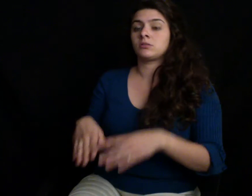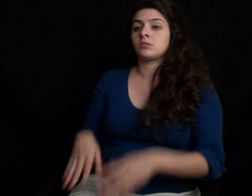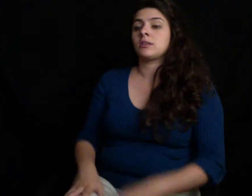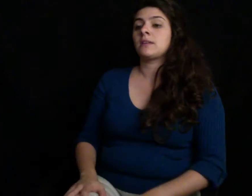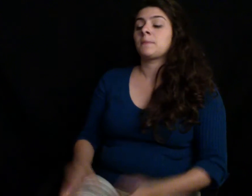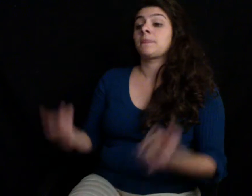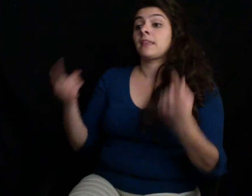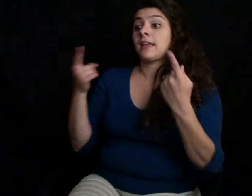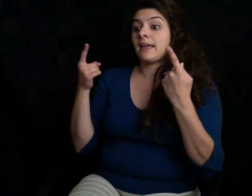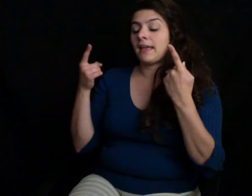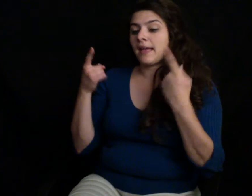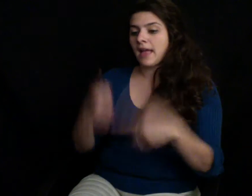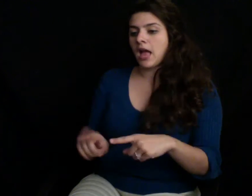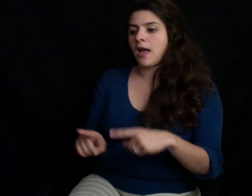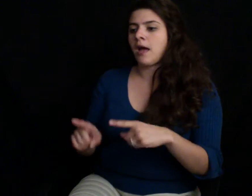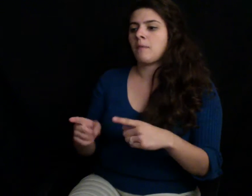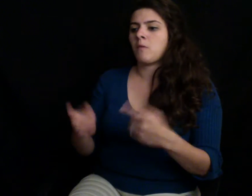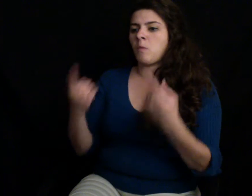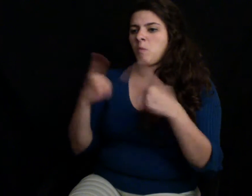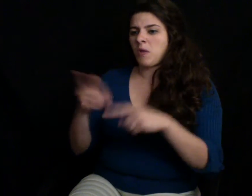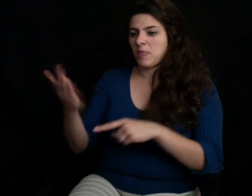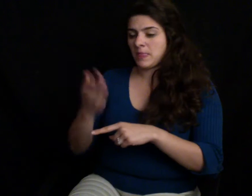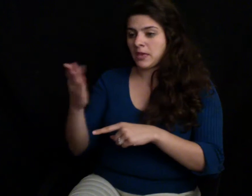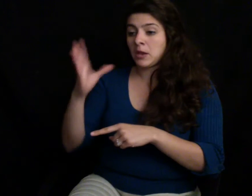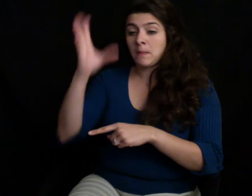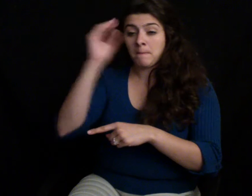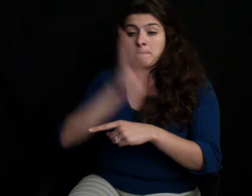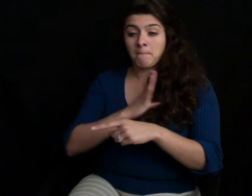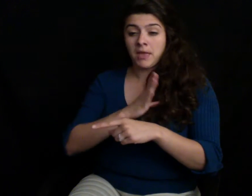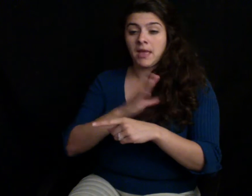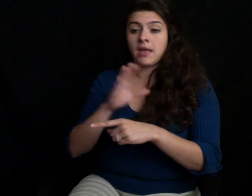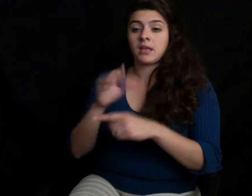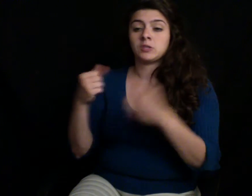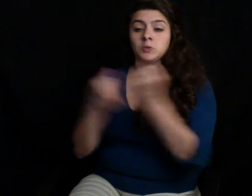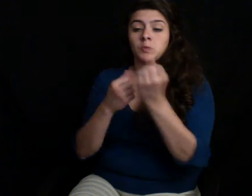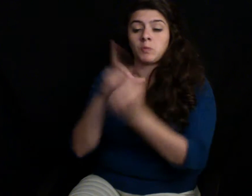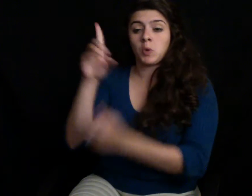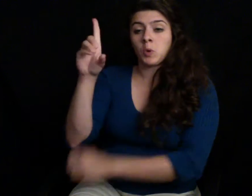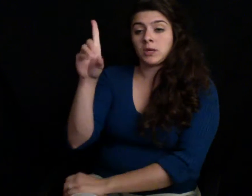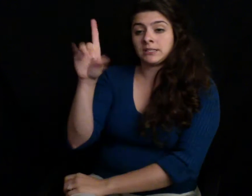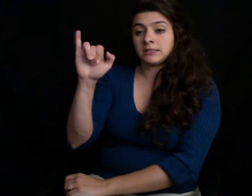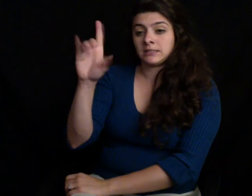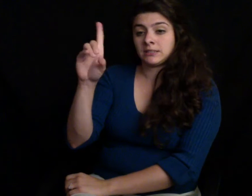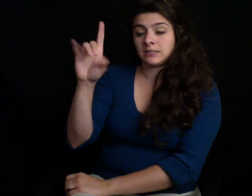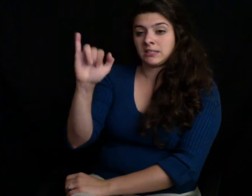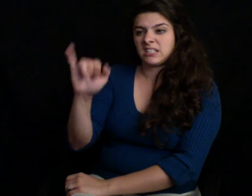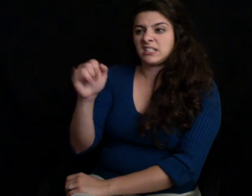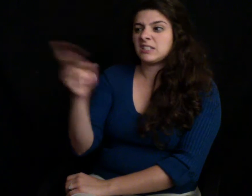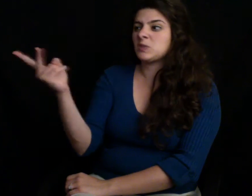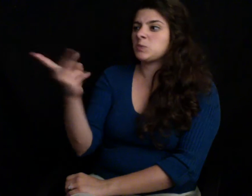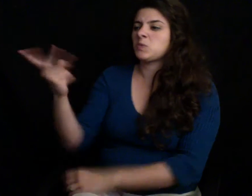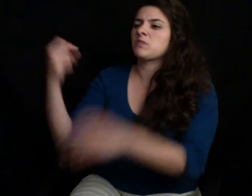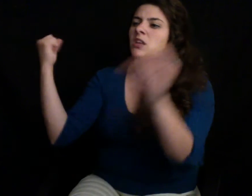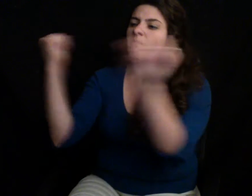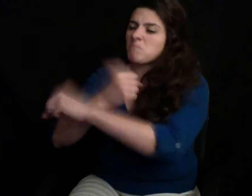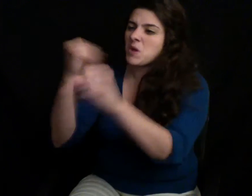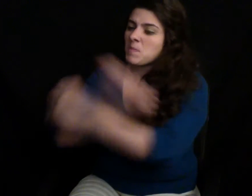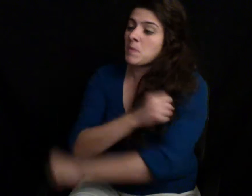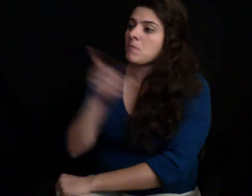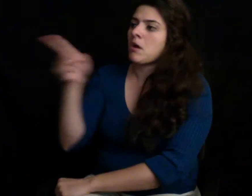Pierre at the time, who was Diddy's right-hand man. So Doobie got fired. This is my first week in New York. He was on some Jerry